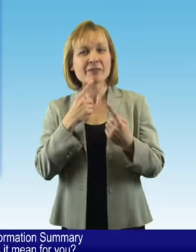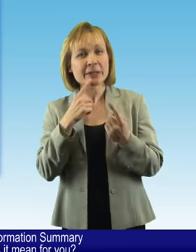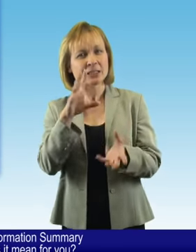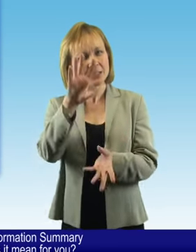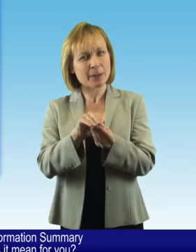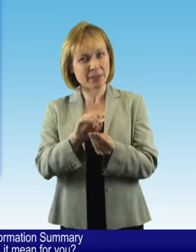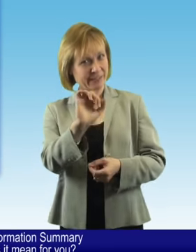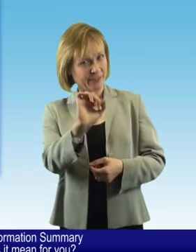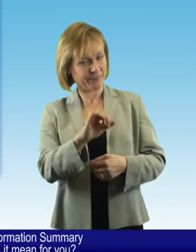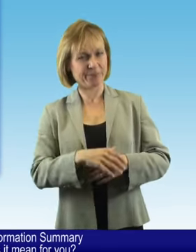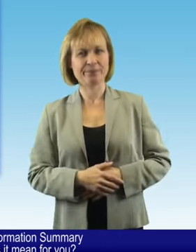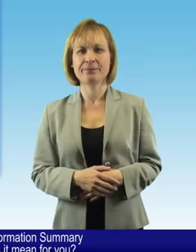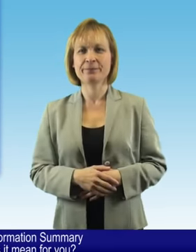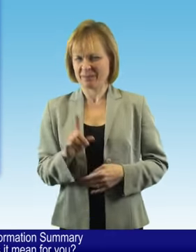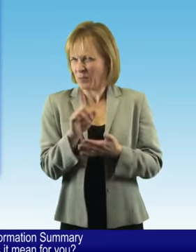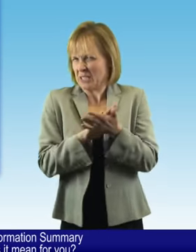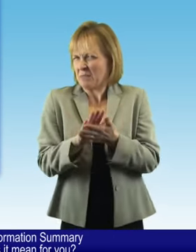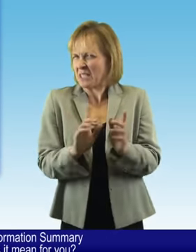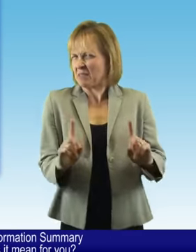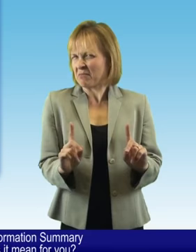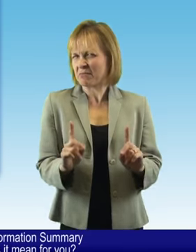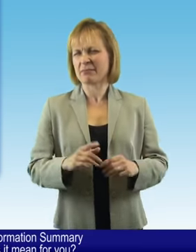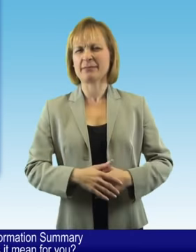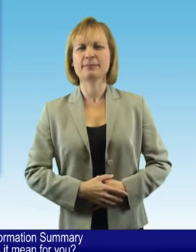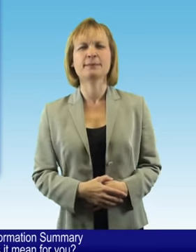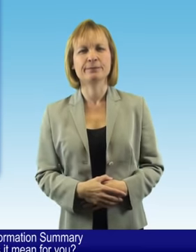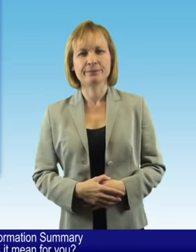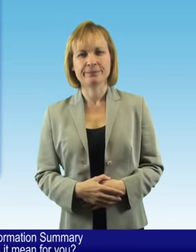your key information summary. What does it mean for you?